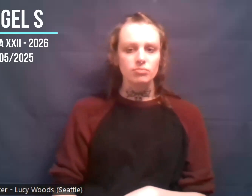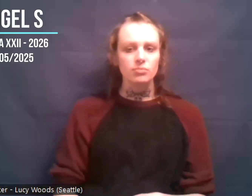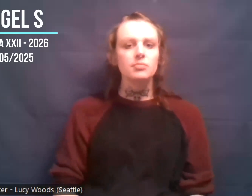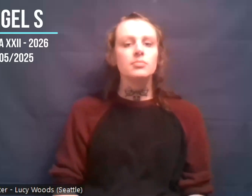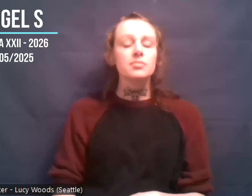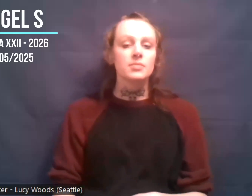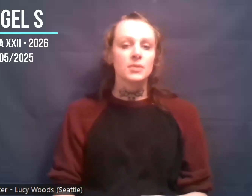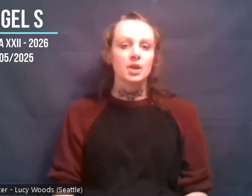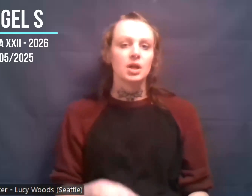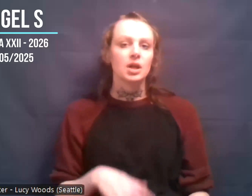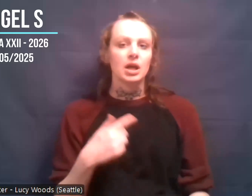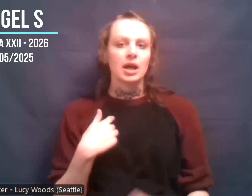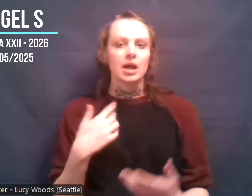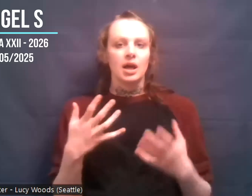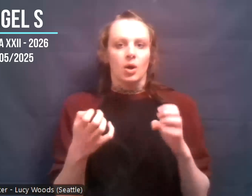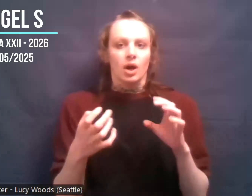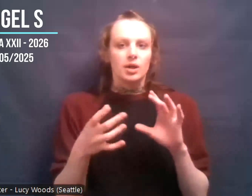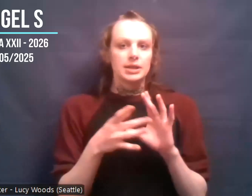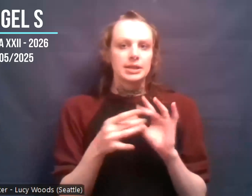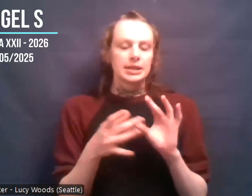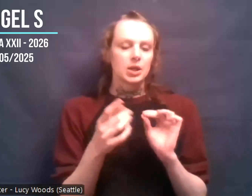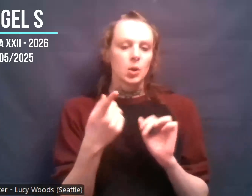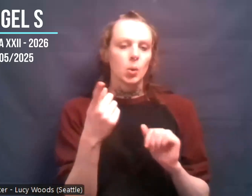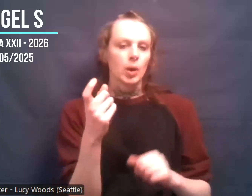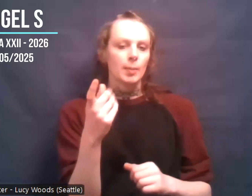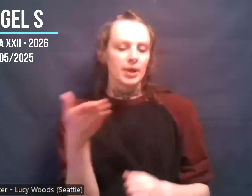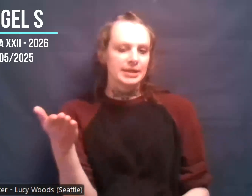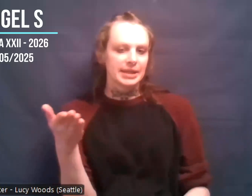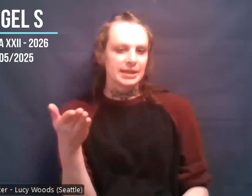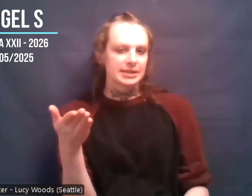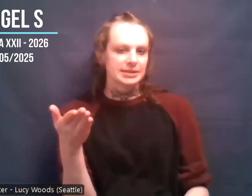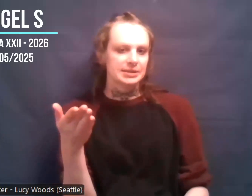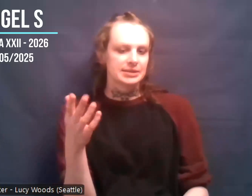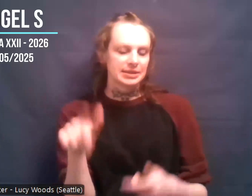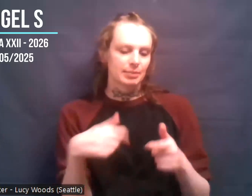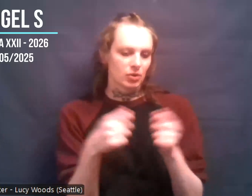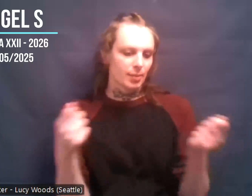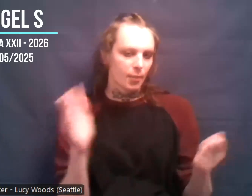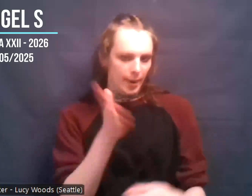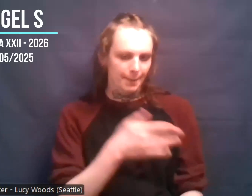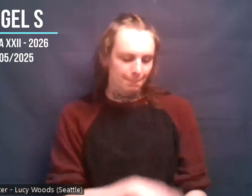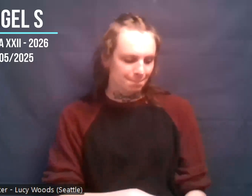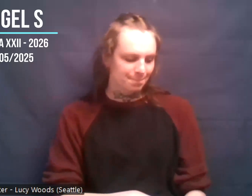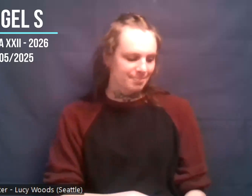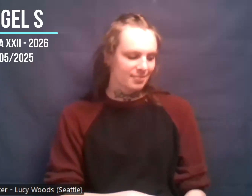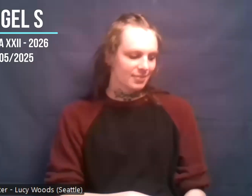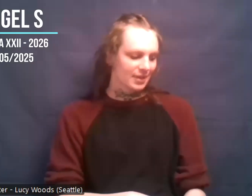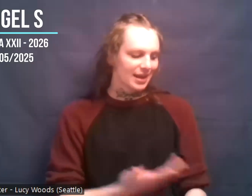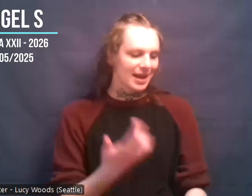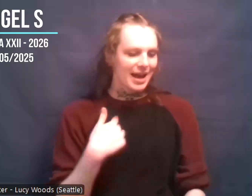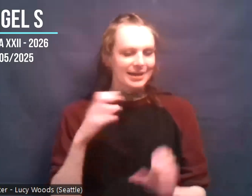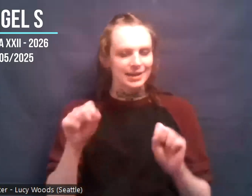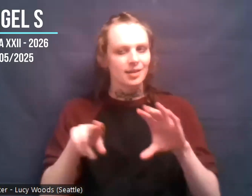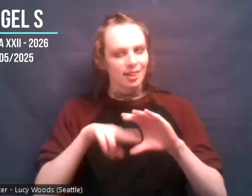I want to share this, and then I'll stop talking because I can go on forever. But